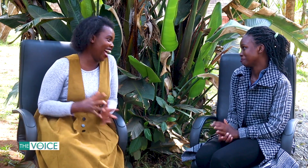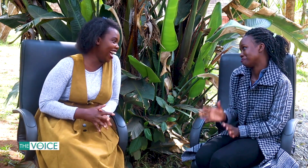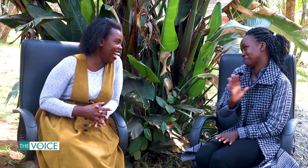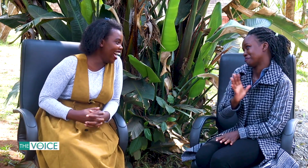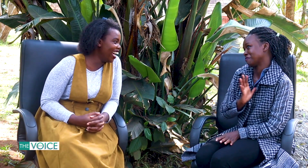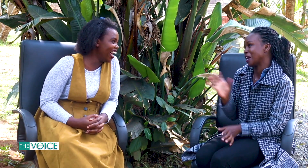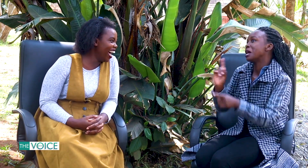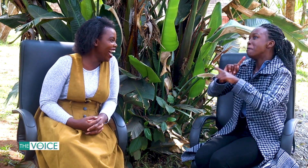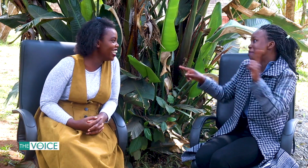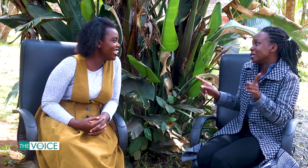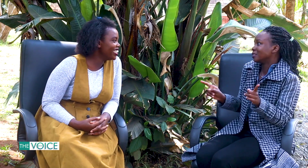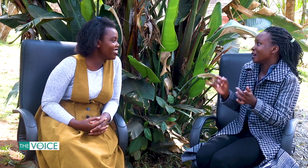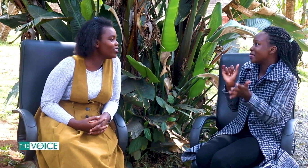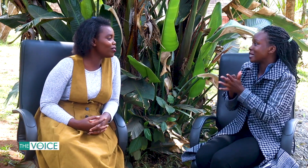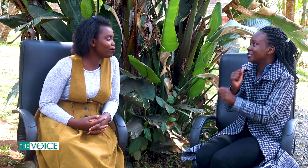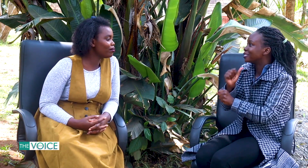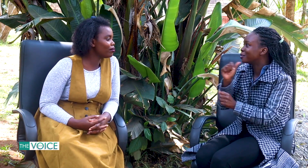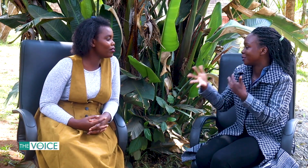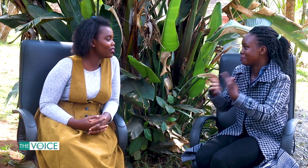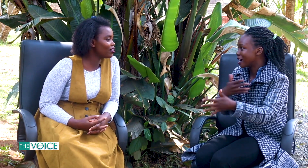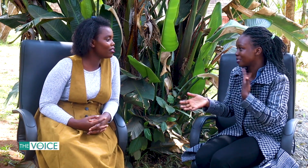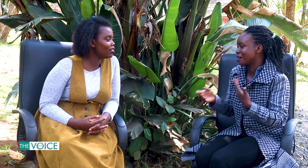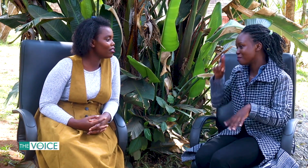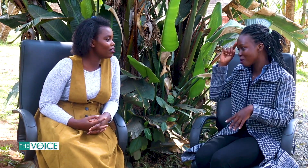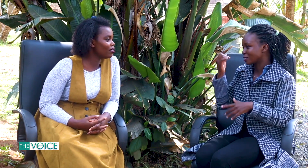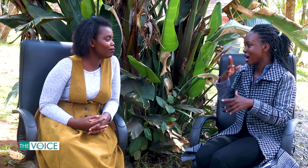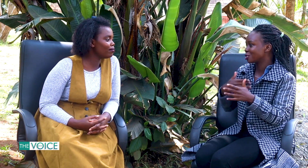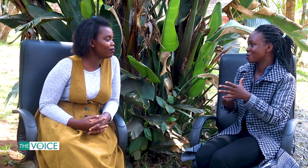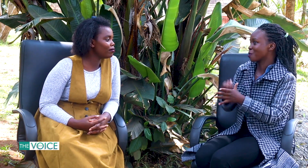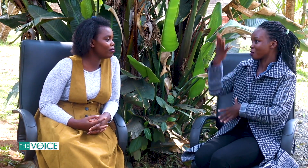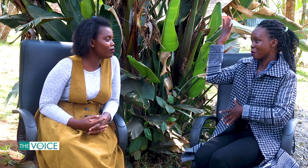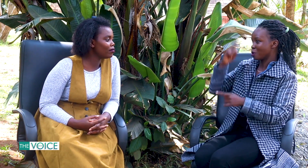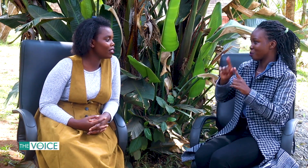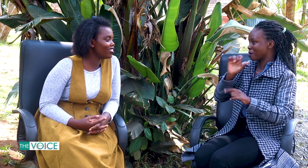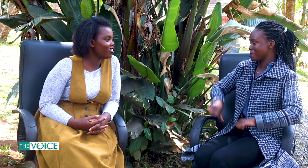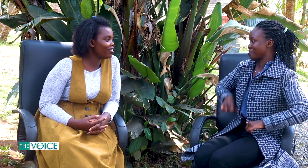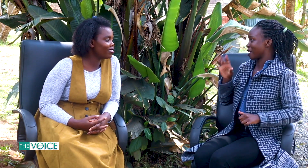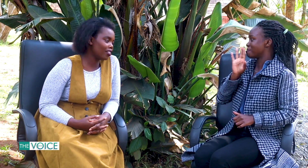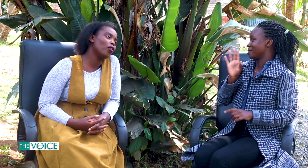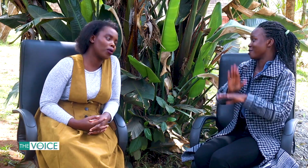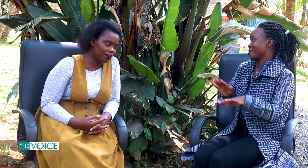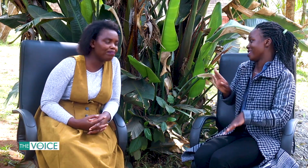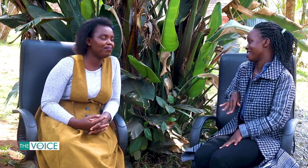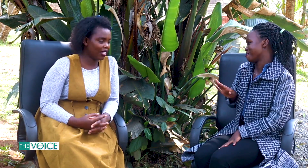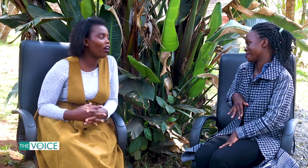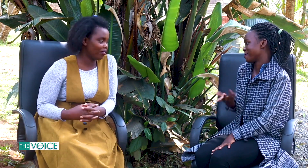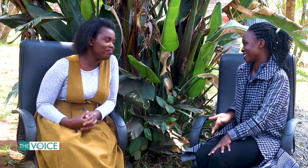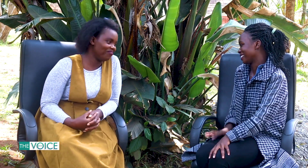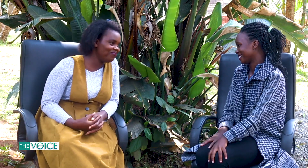You see, it doesn't matter because at the end of the day, even if someone is a girl, they grow up to become a woman.